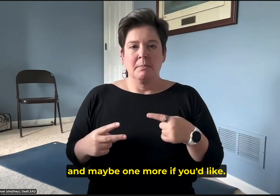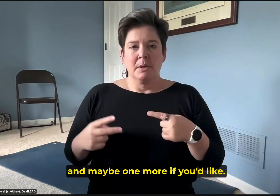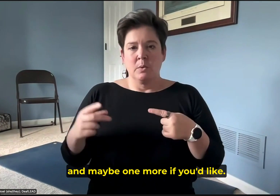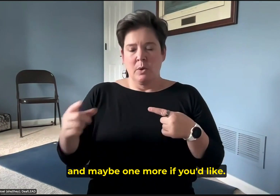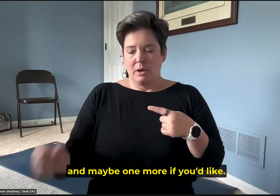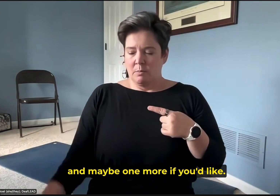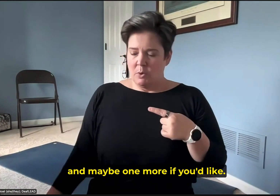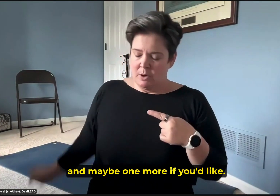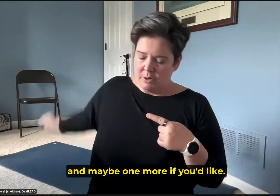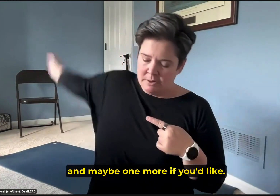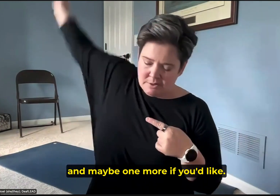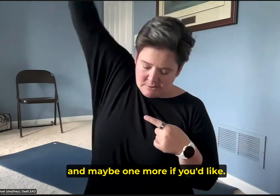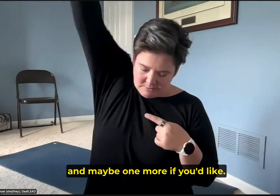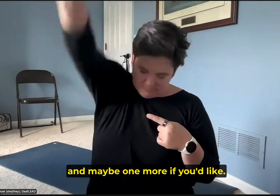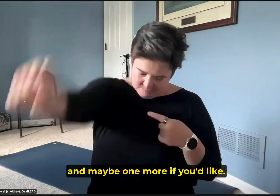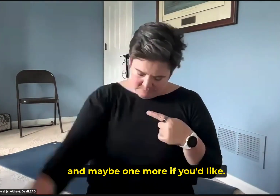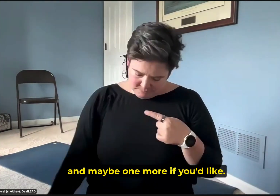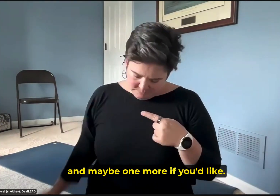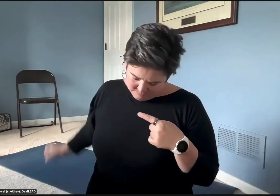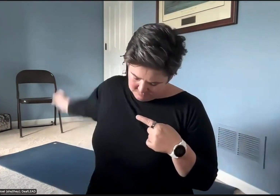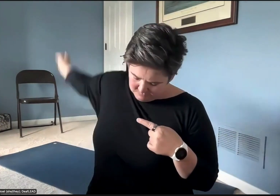And maybe 1 more if you'd like.